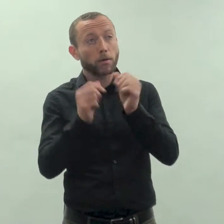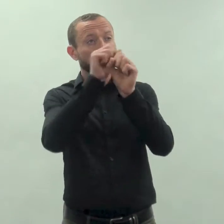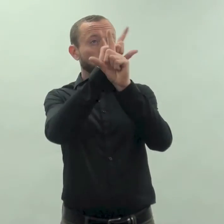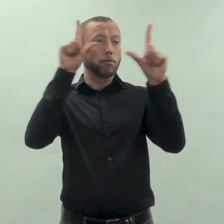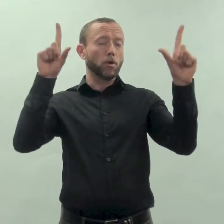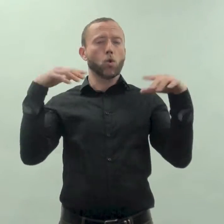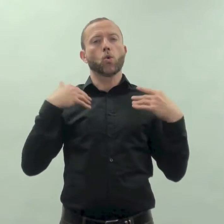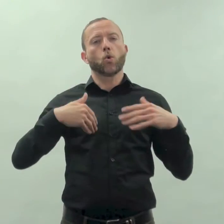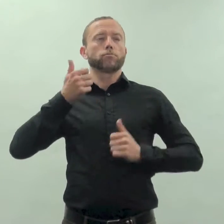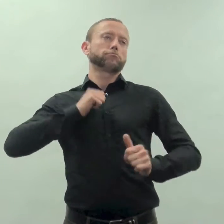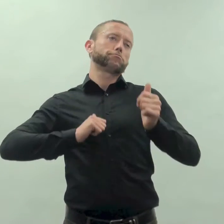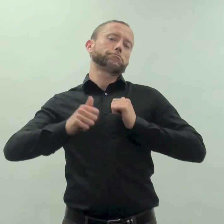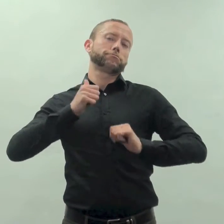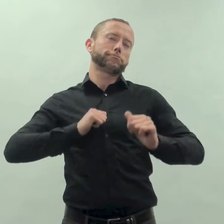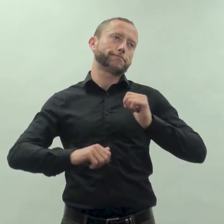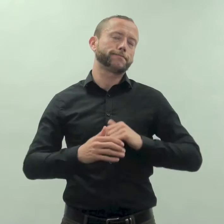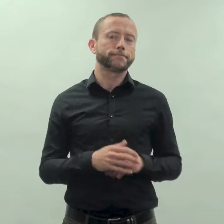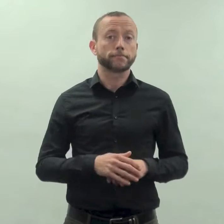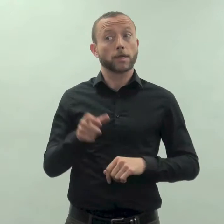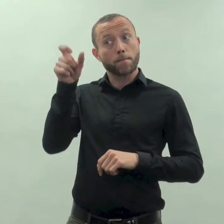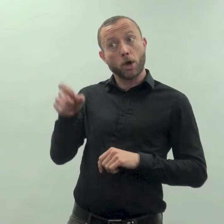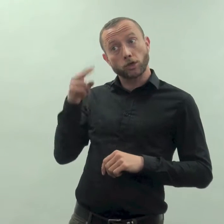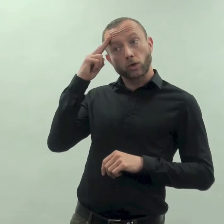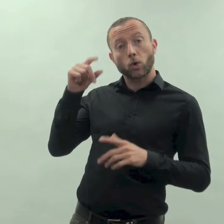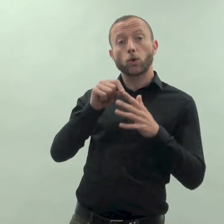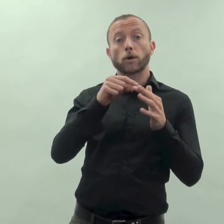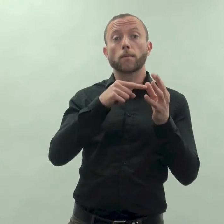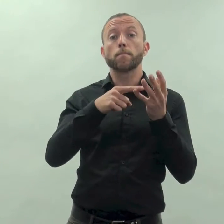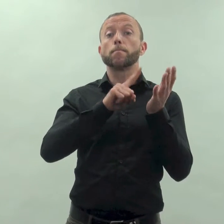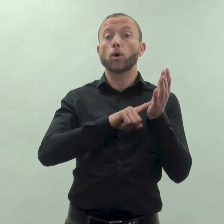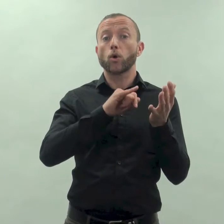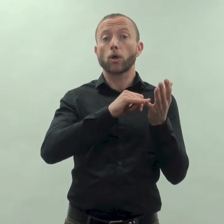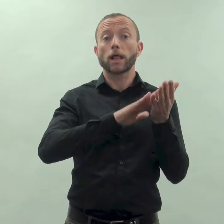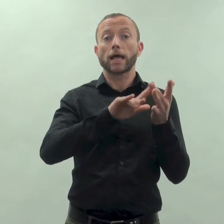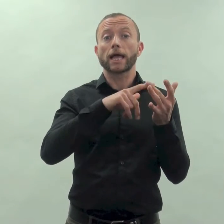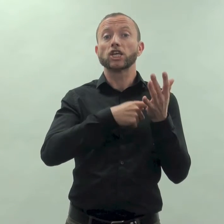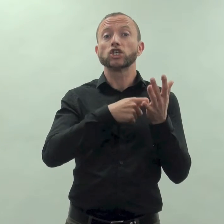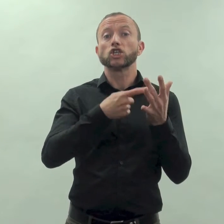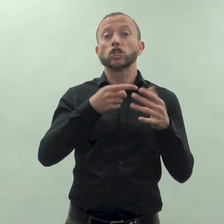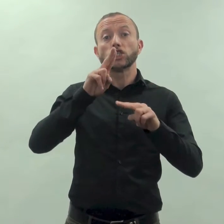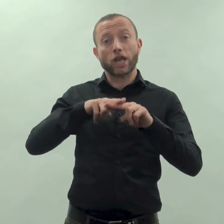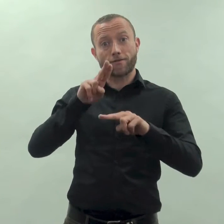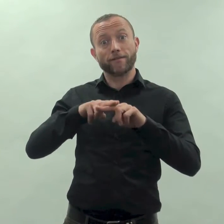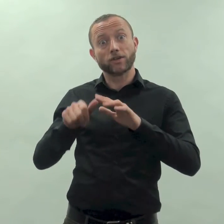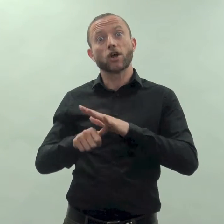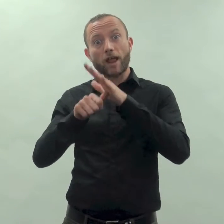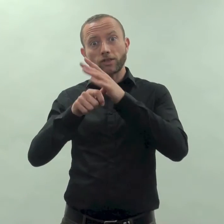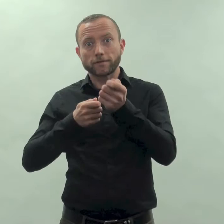help along the way from fellow students and I'm really pleased with how the final product looks." Paul Sheriff, Director of Operations and